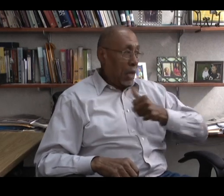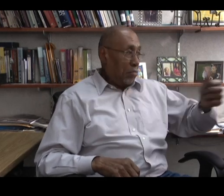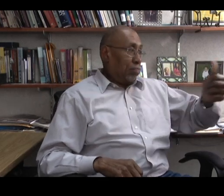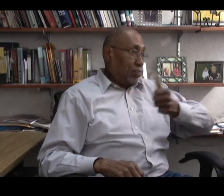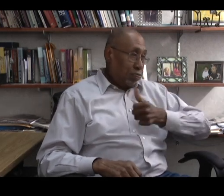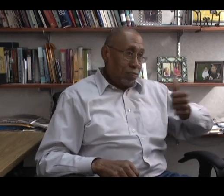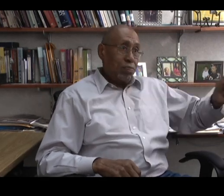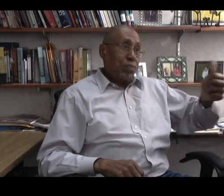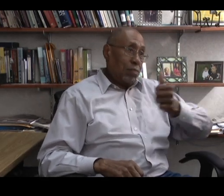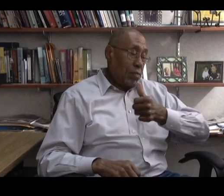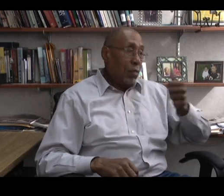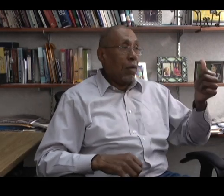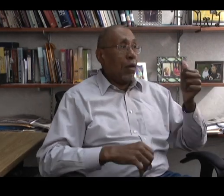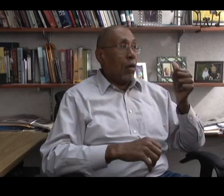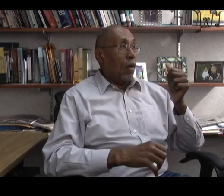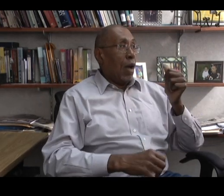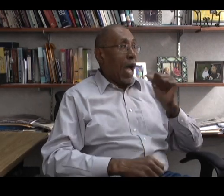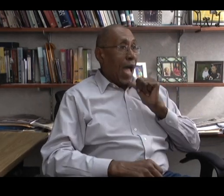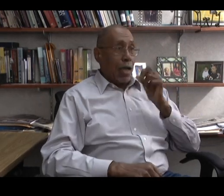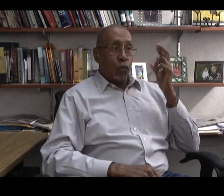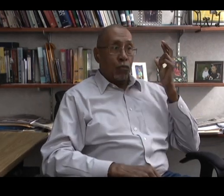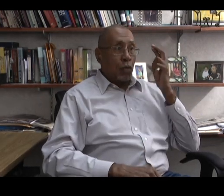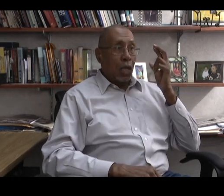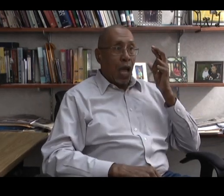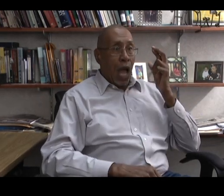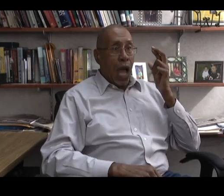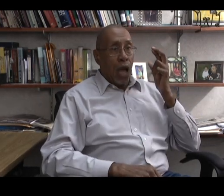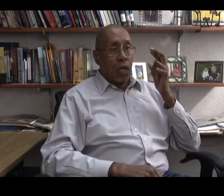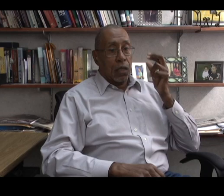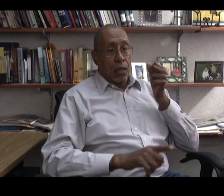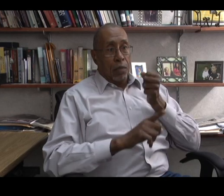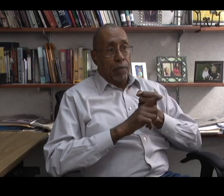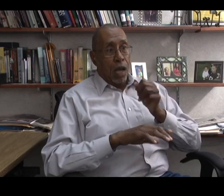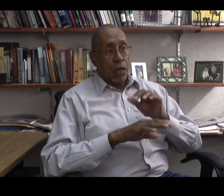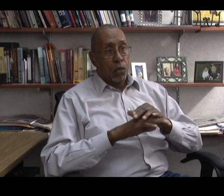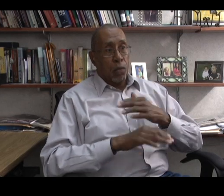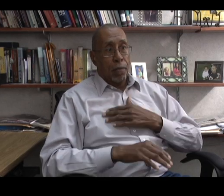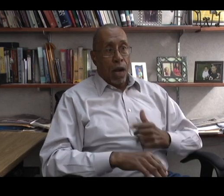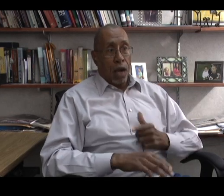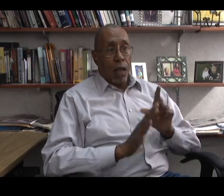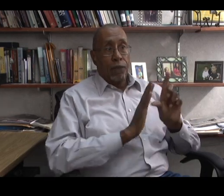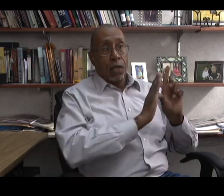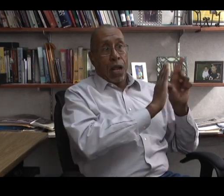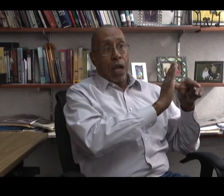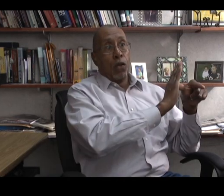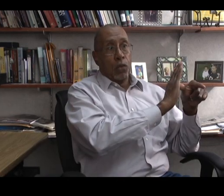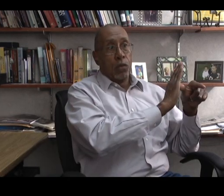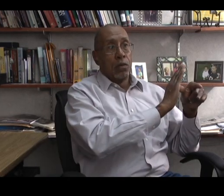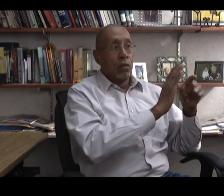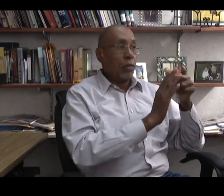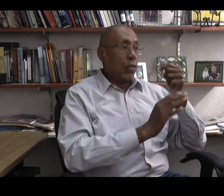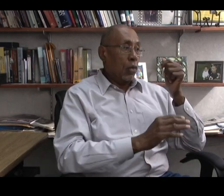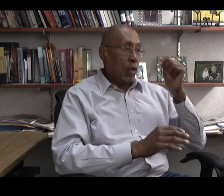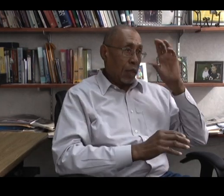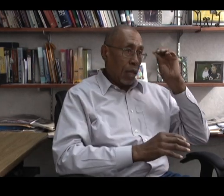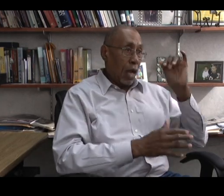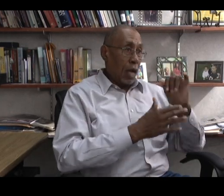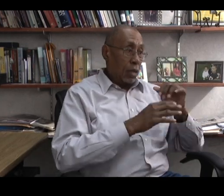every day and traverse to the schools. And I didn't realize the impact that would have on my life